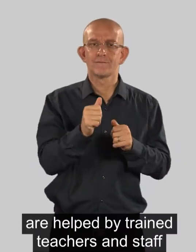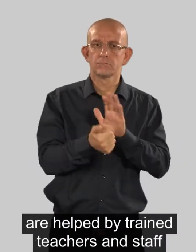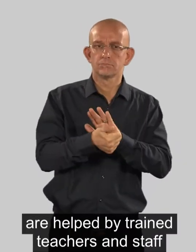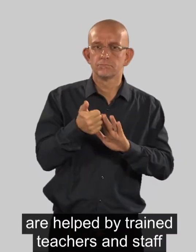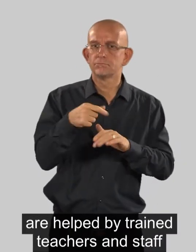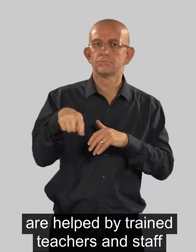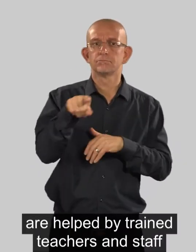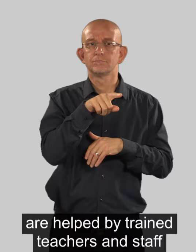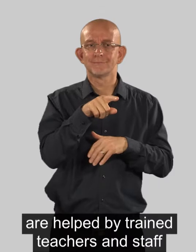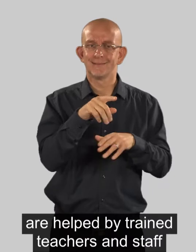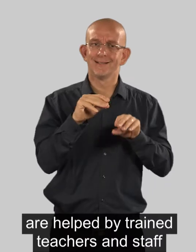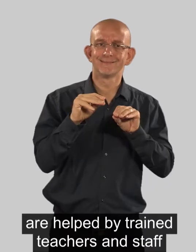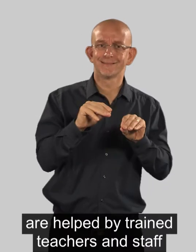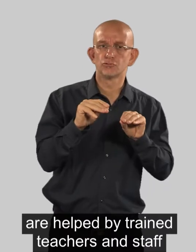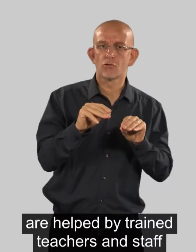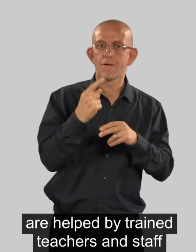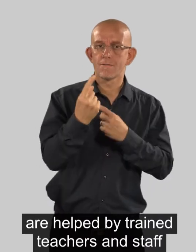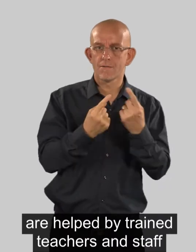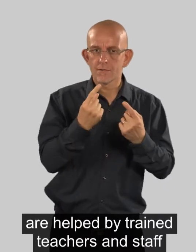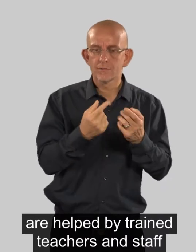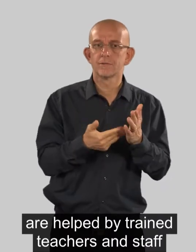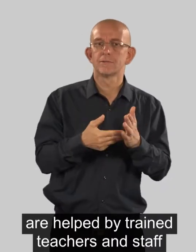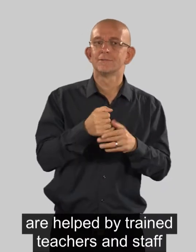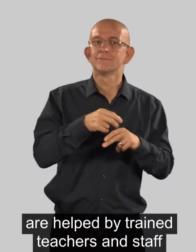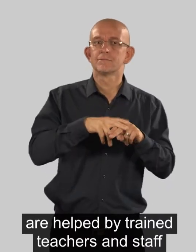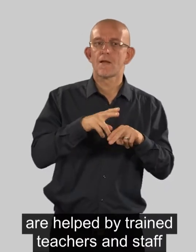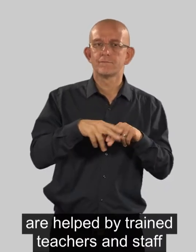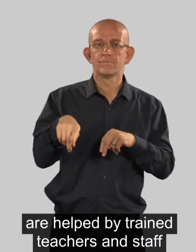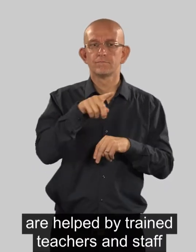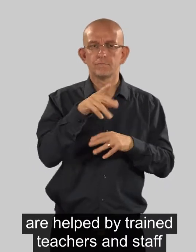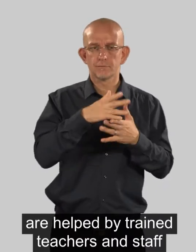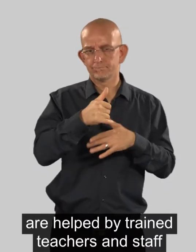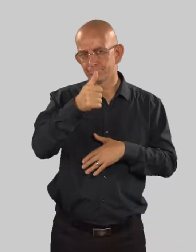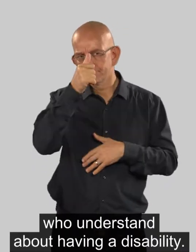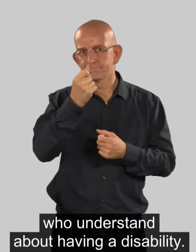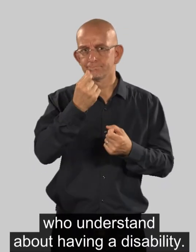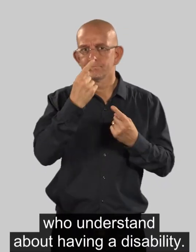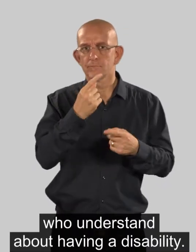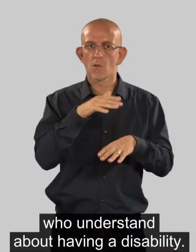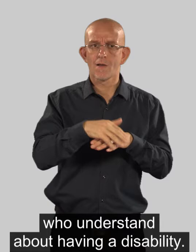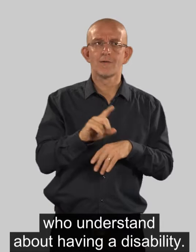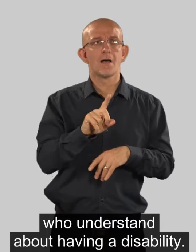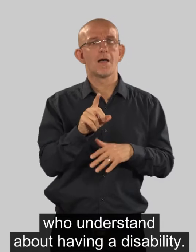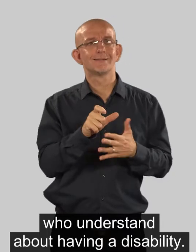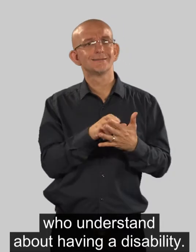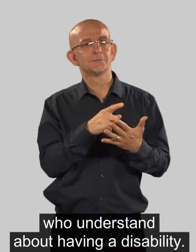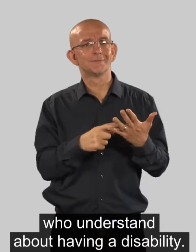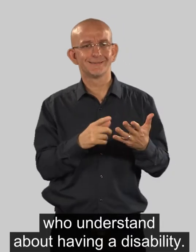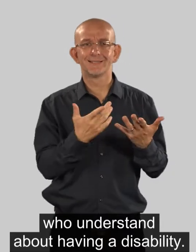and staff who understand about having a disability.